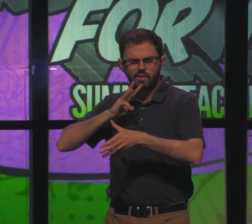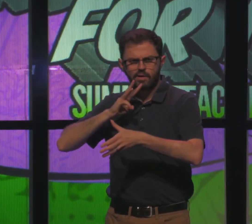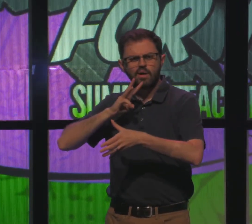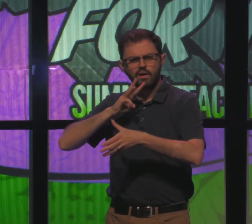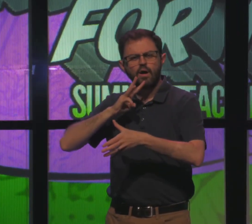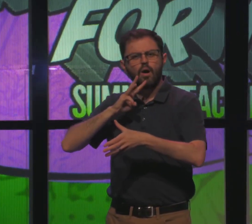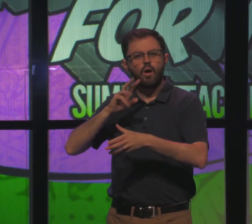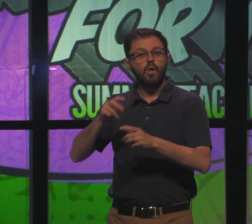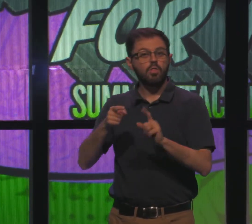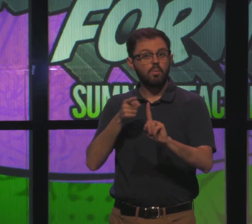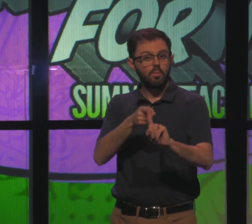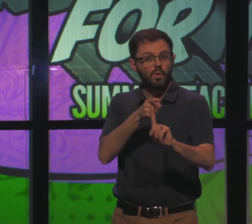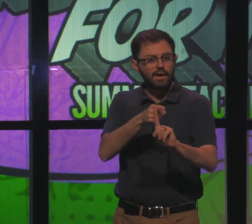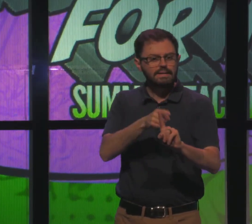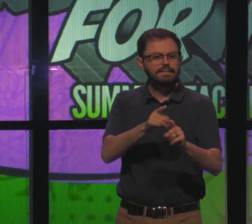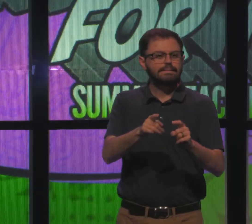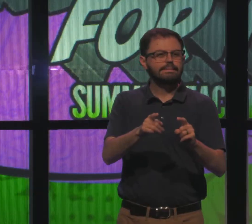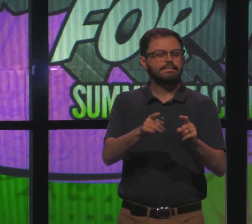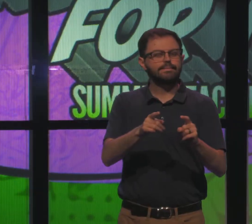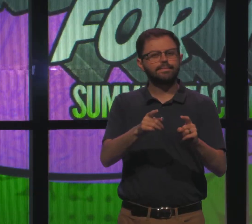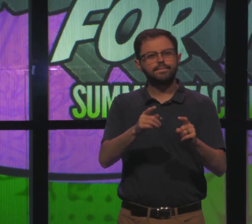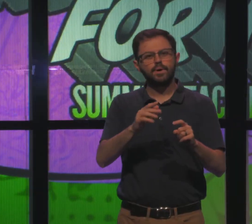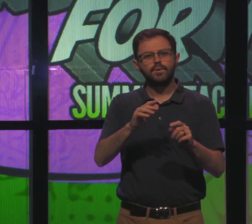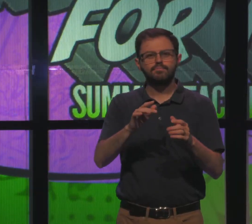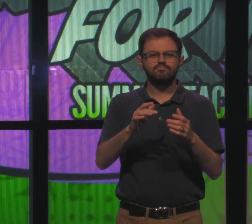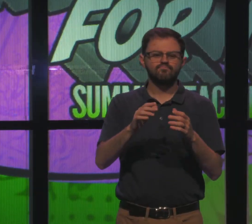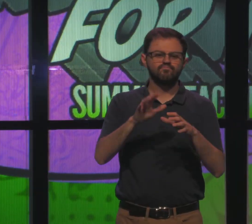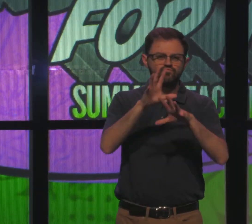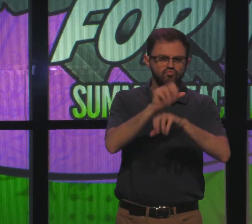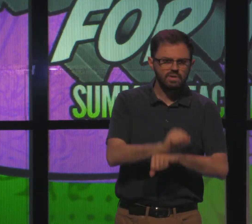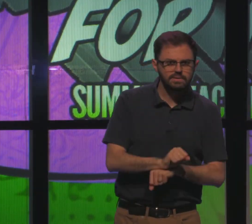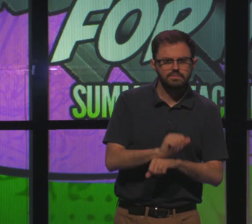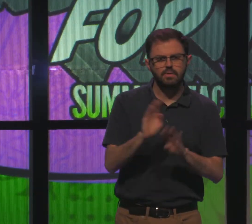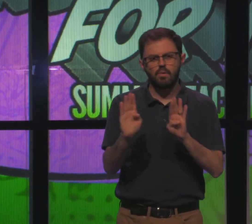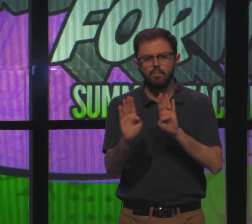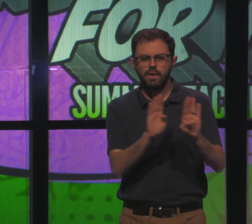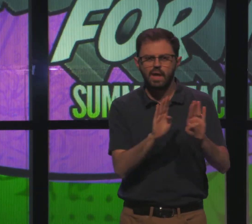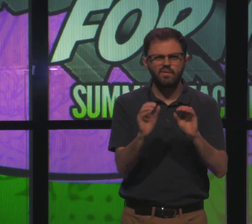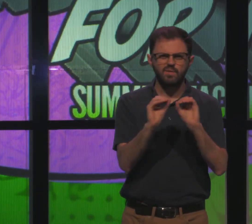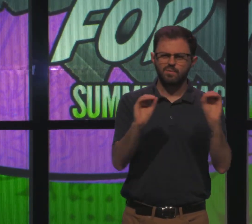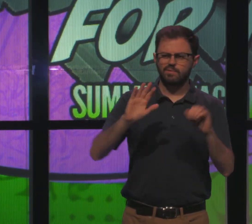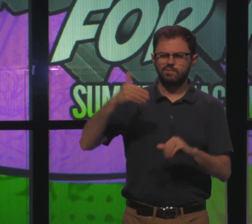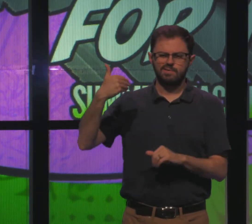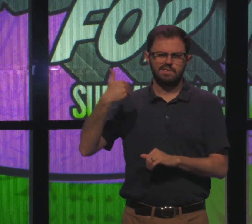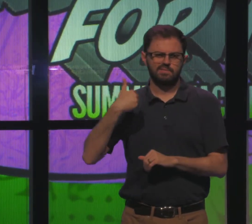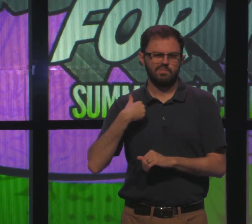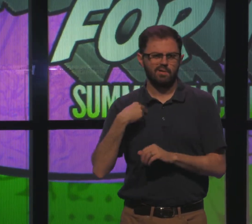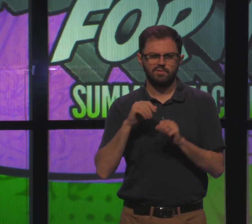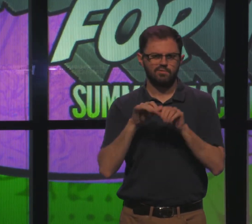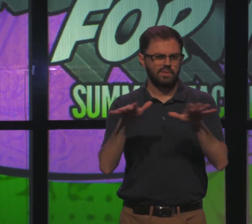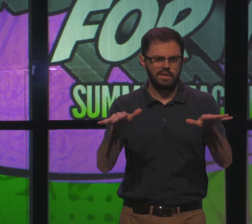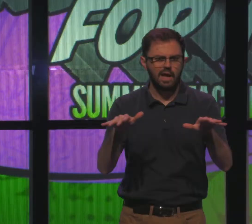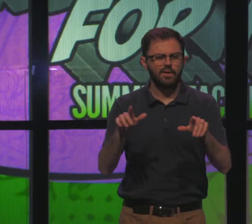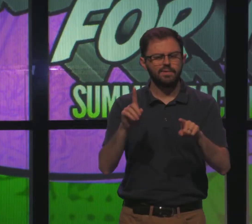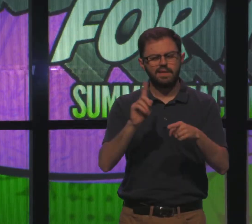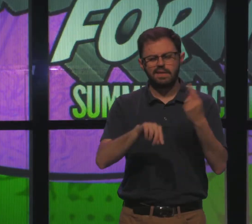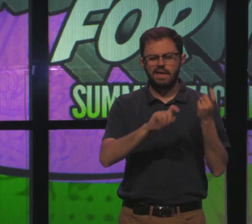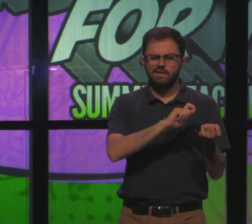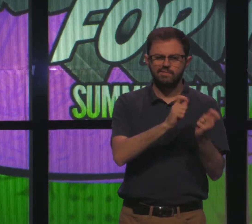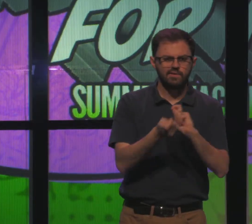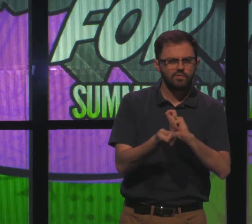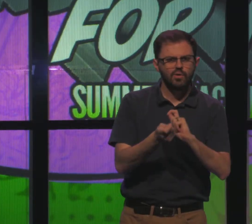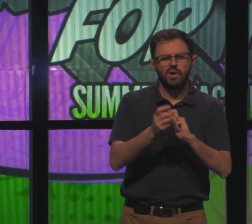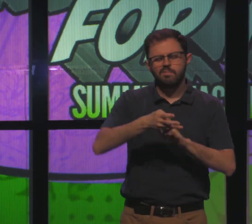religious practices that are devoid of spiritual vitality, that are lacking in any ability to transform, or they're caught up